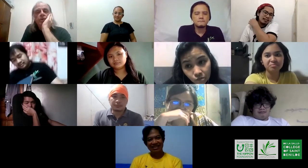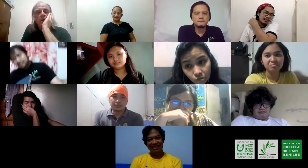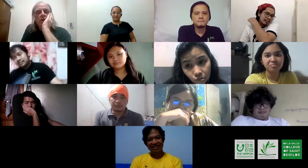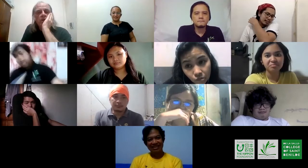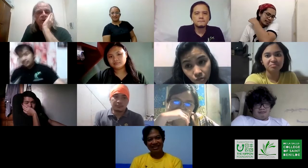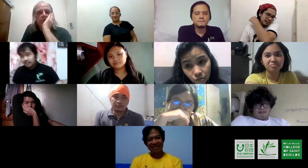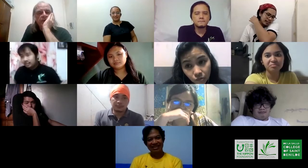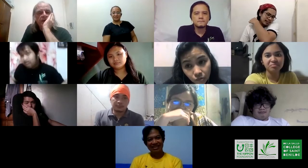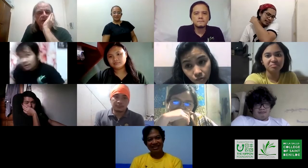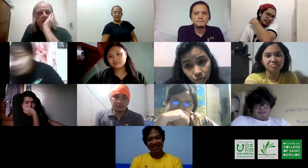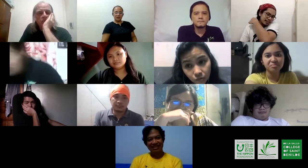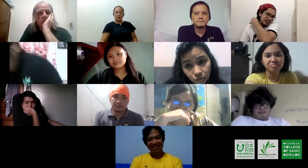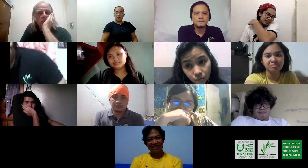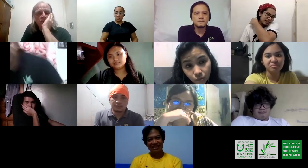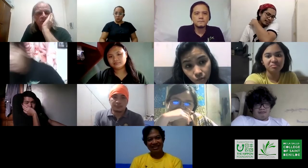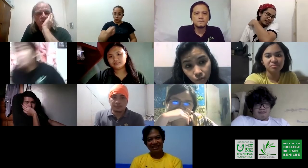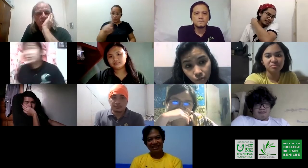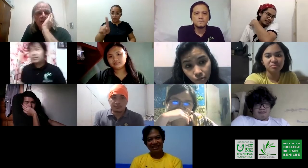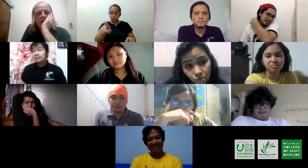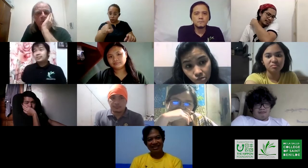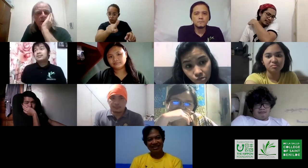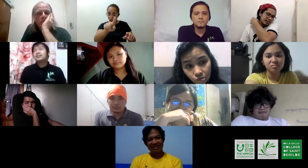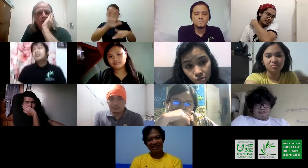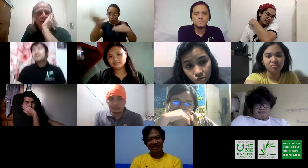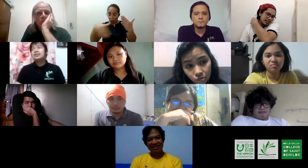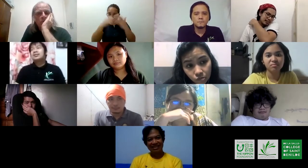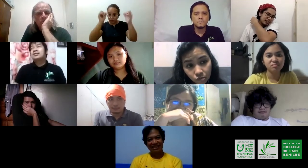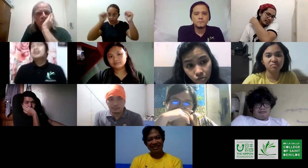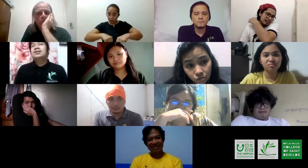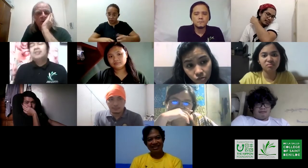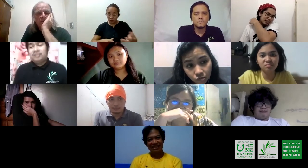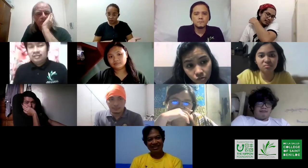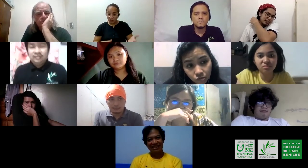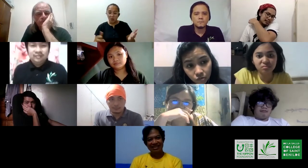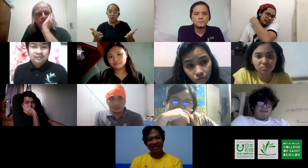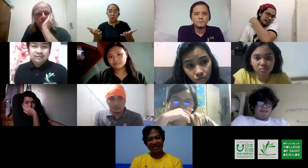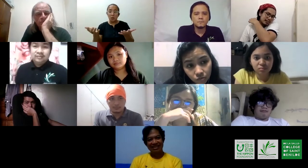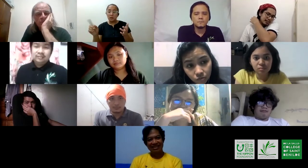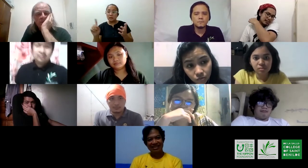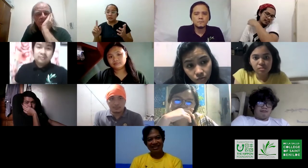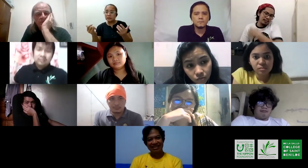okay. Do you all agree with that? Or which now what or now day what?